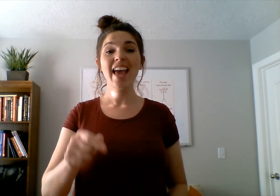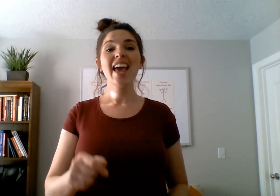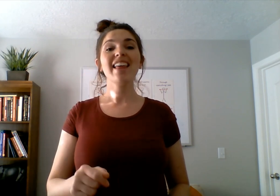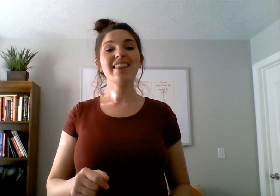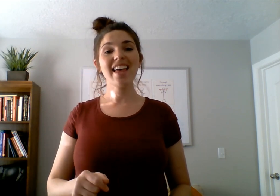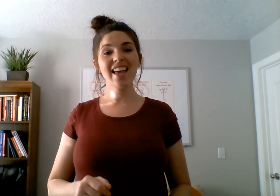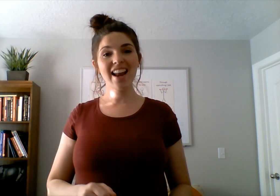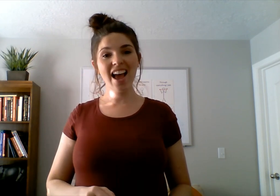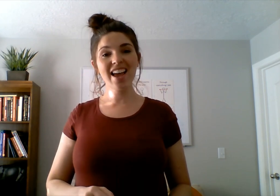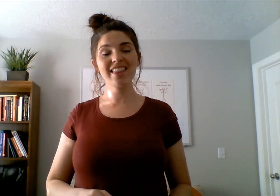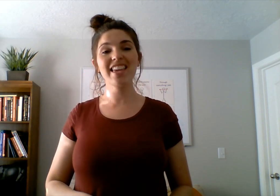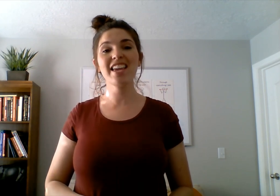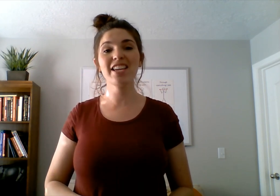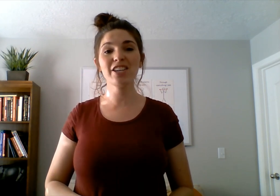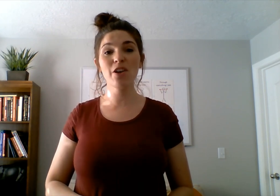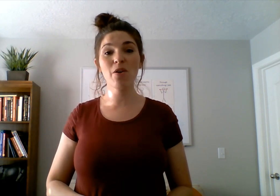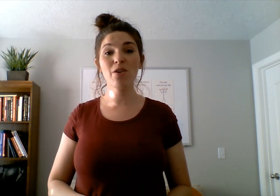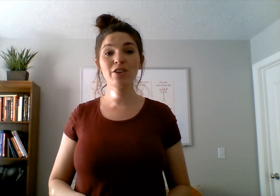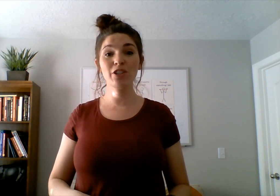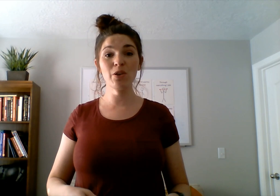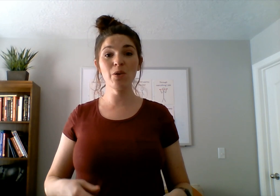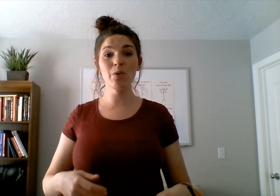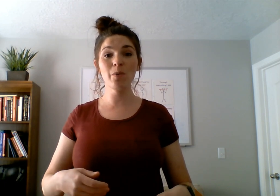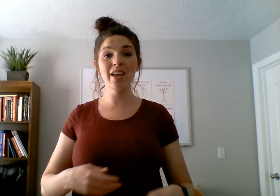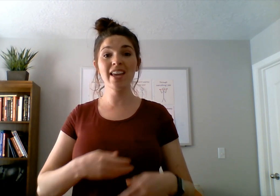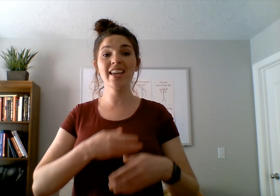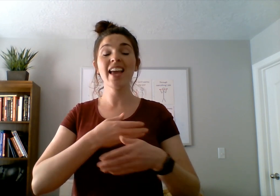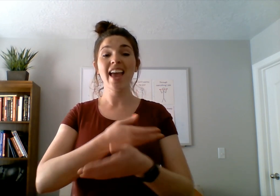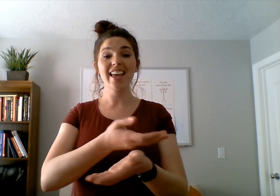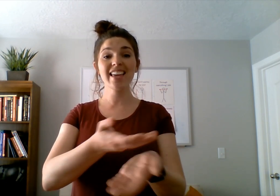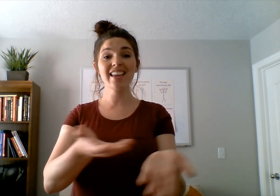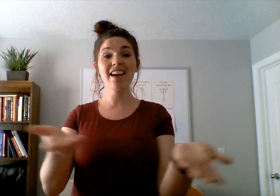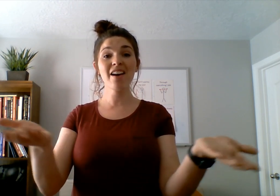Then I think you're doing enough.